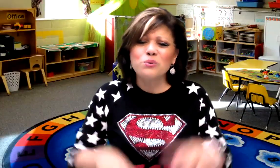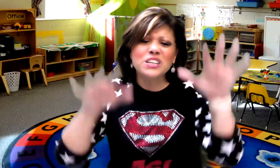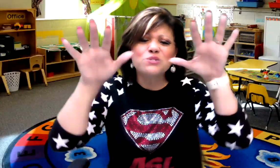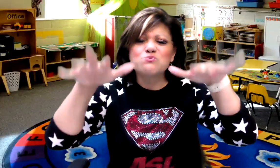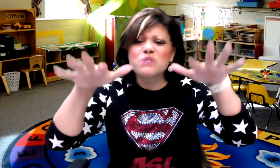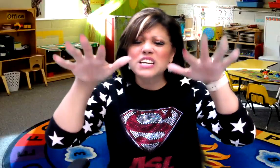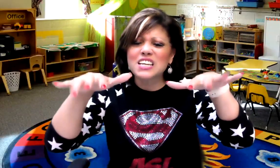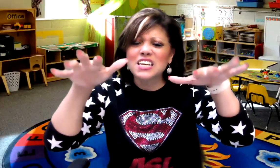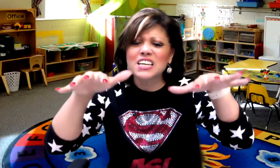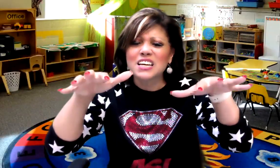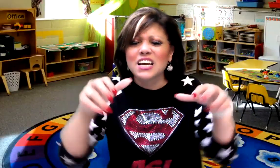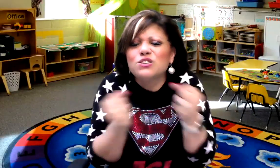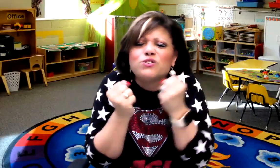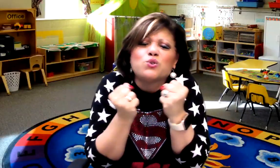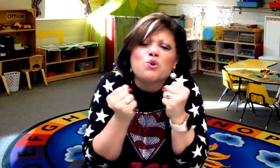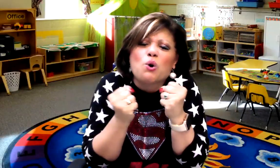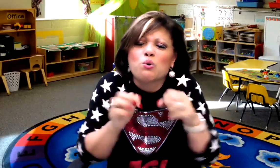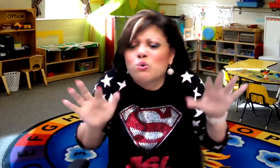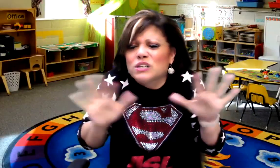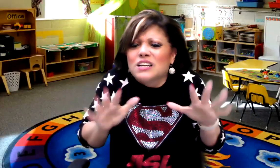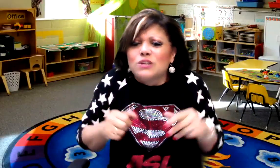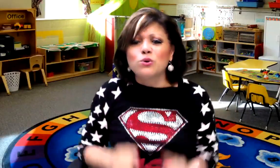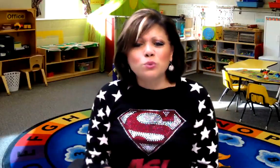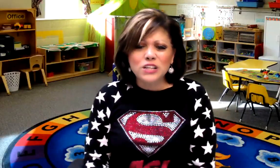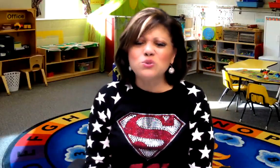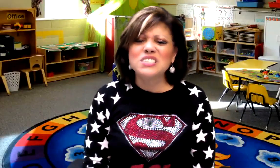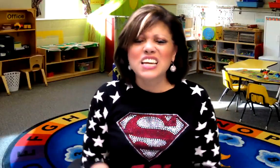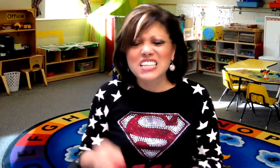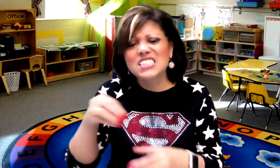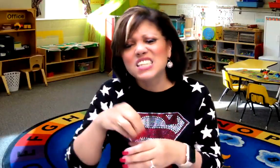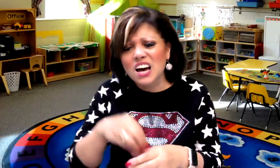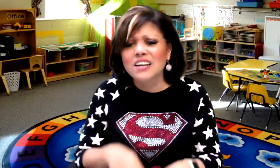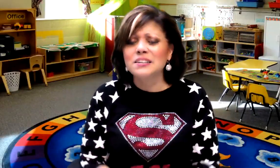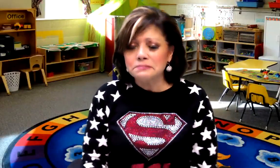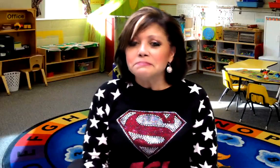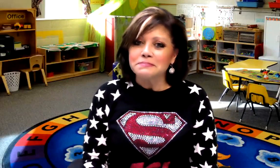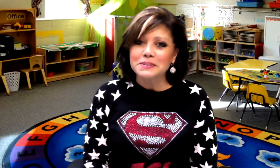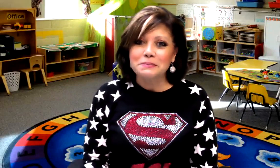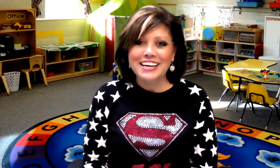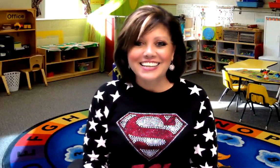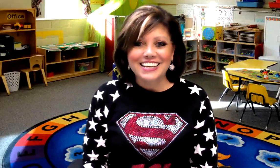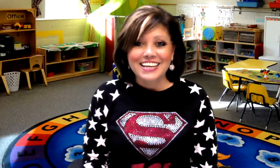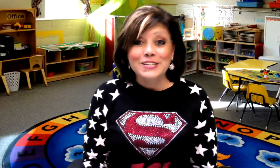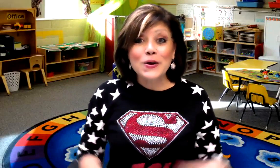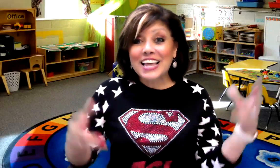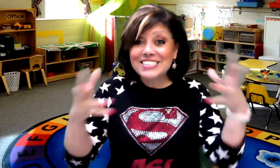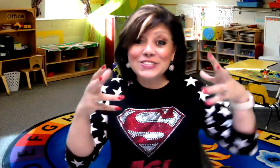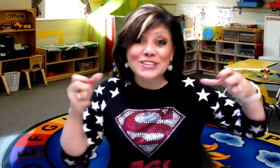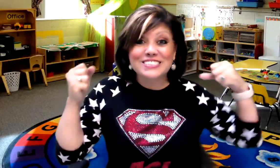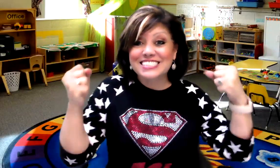it's raining and you feel cold and all you want to do is stay inside. Right. So let's do some